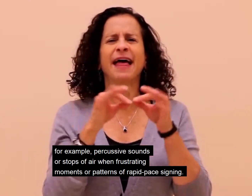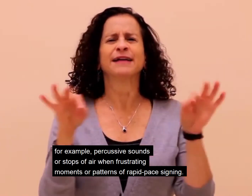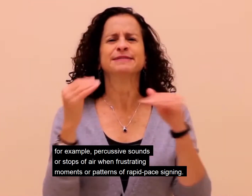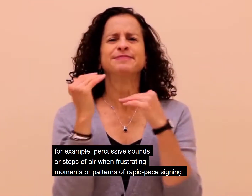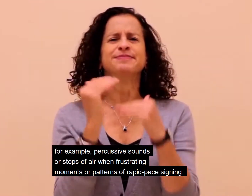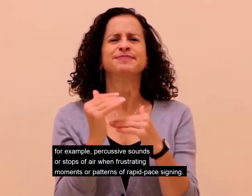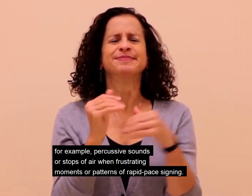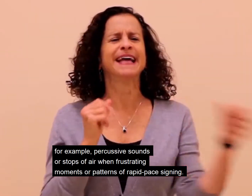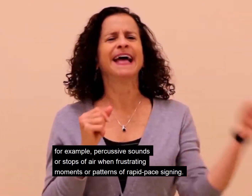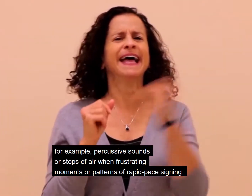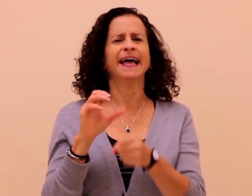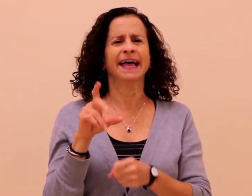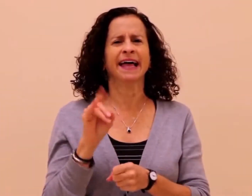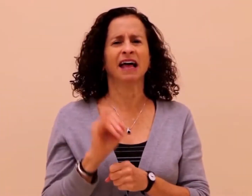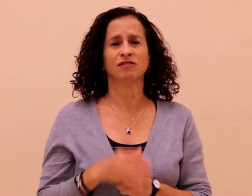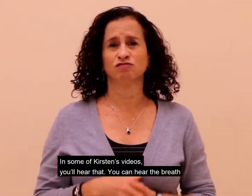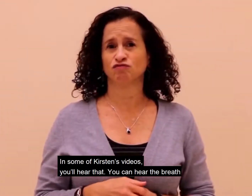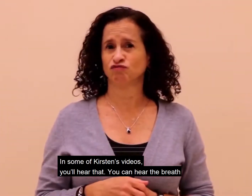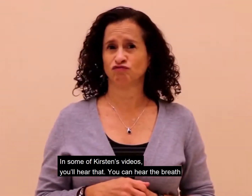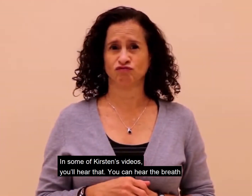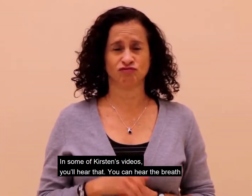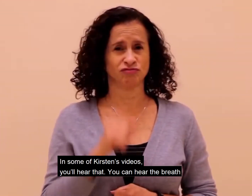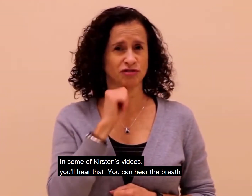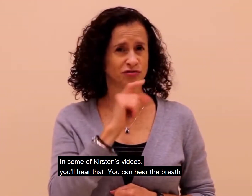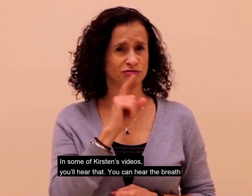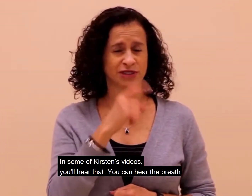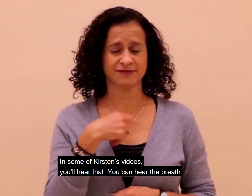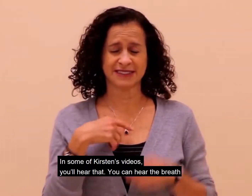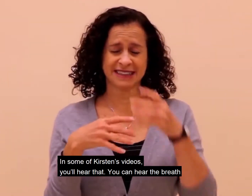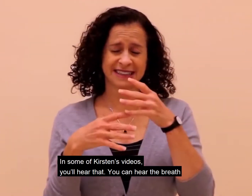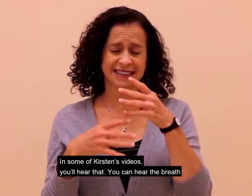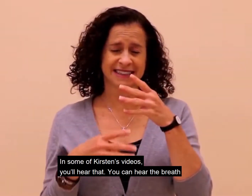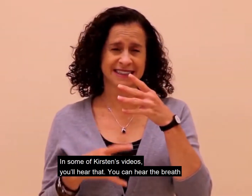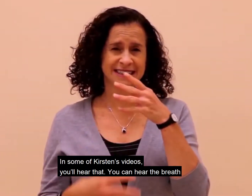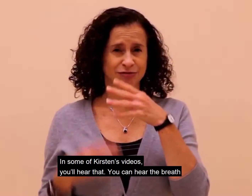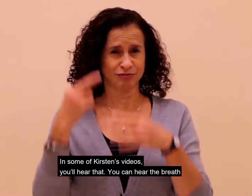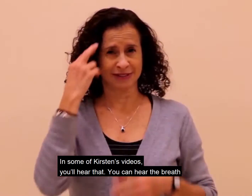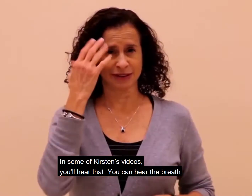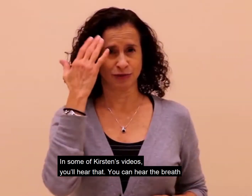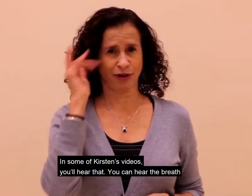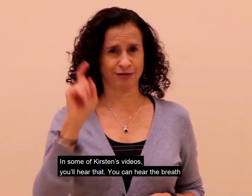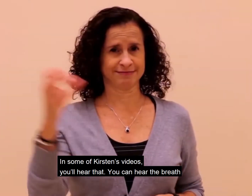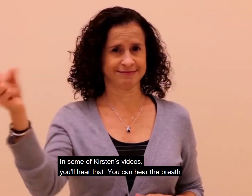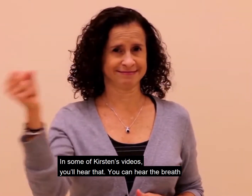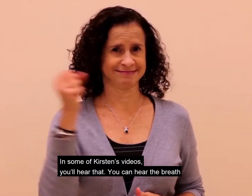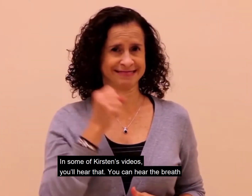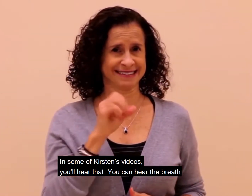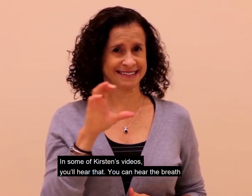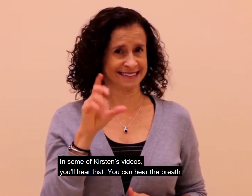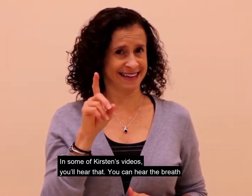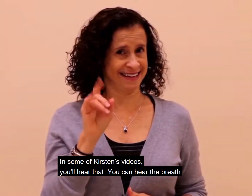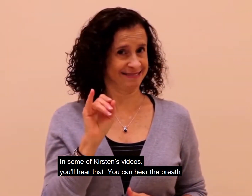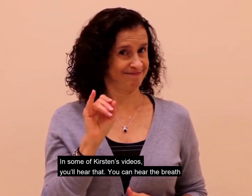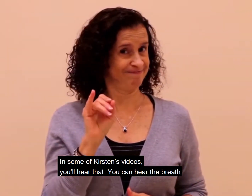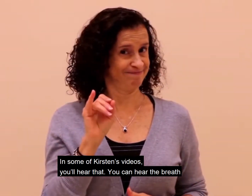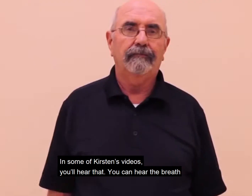of rapid pace signing. In some of Kirsten's videos, you'll hear that. You can hear